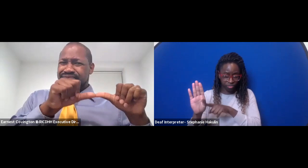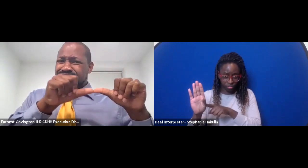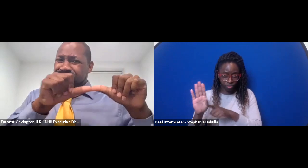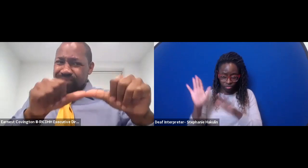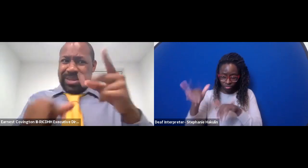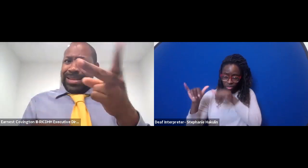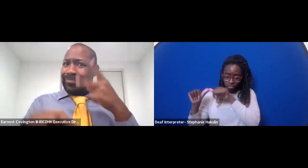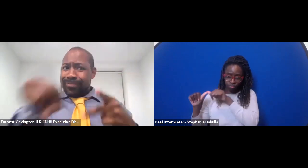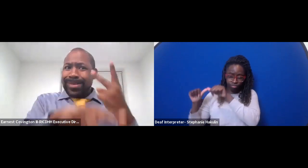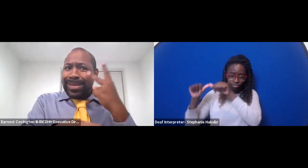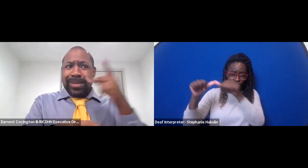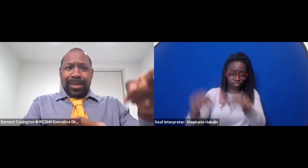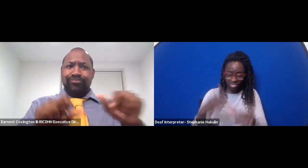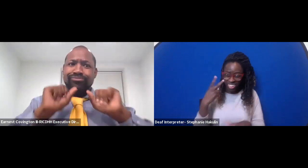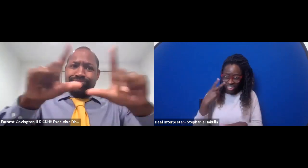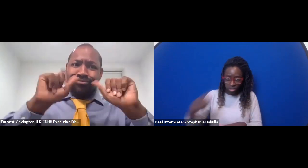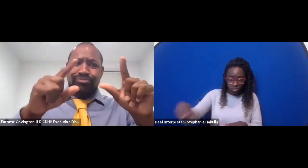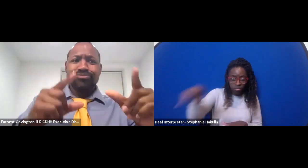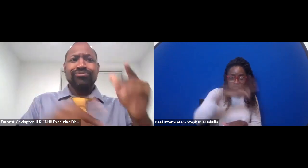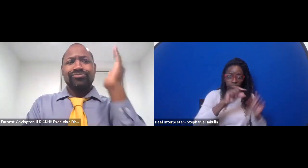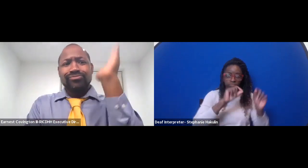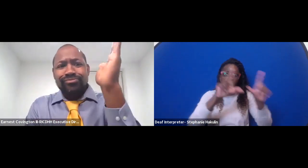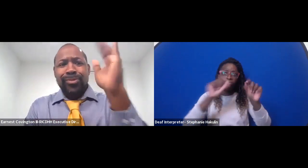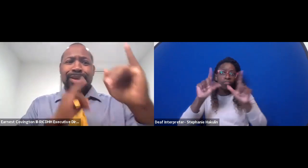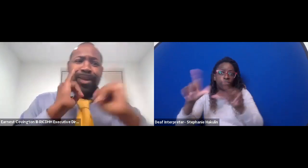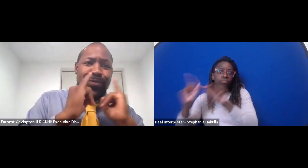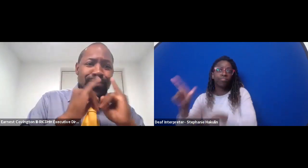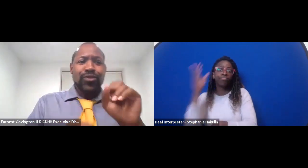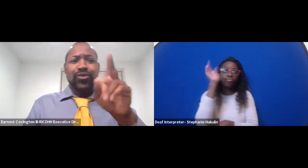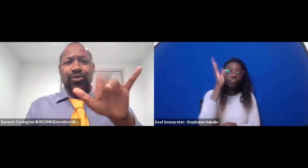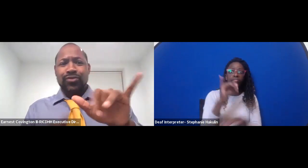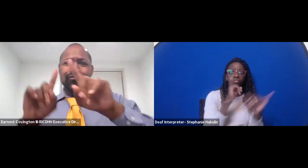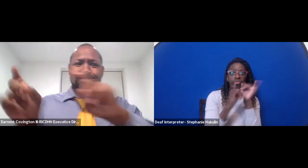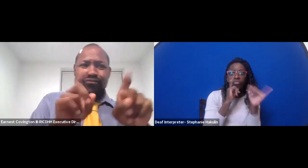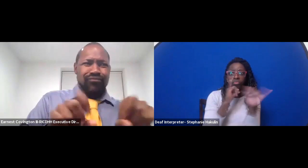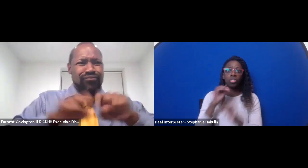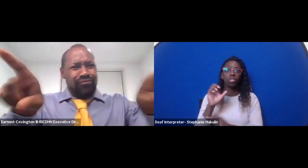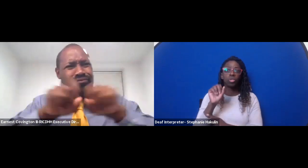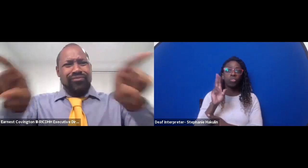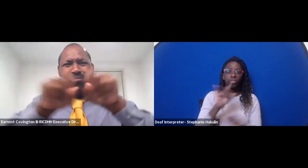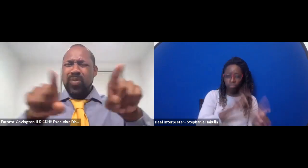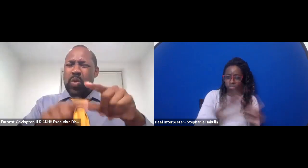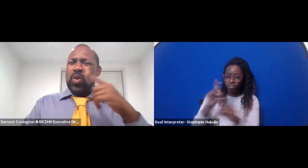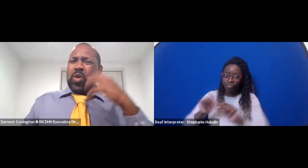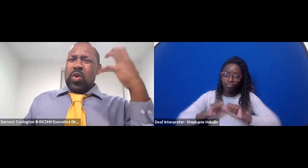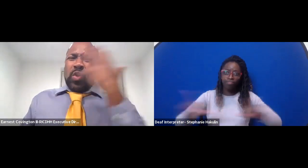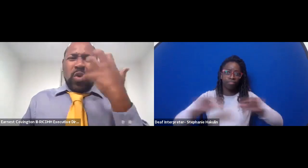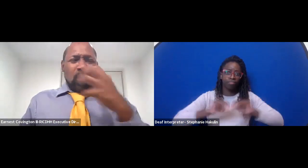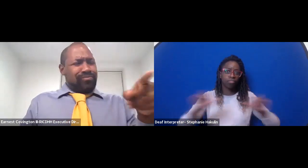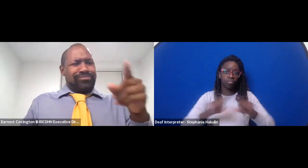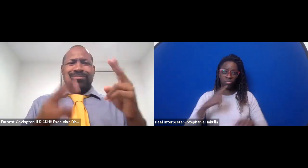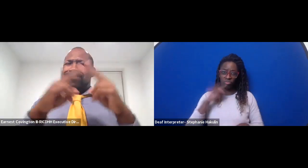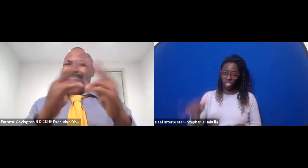They started last February, and they've been going full steam ahead. They've been having all sorts of meetings. They've had a